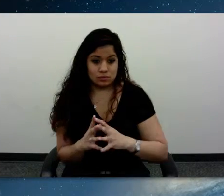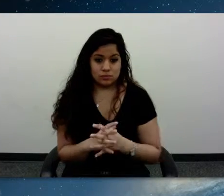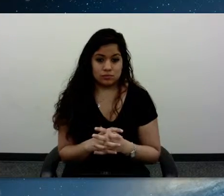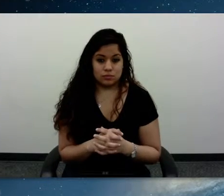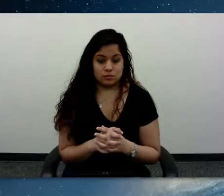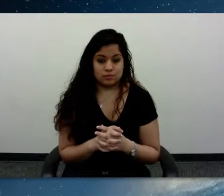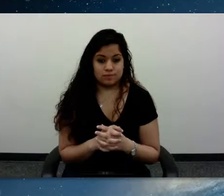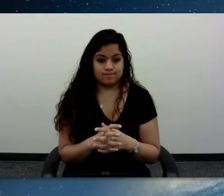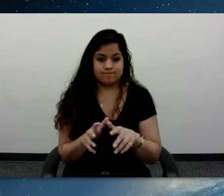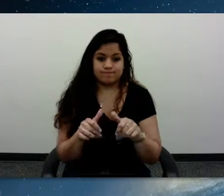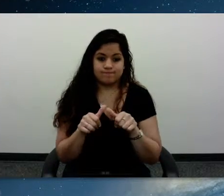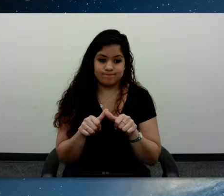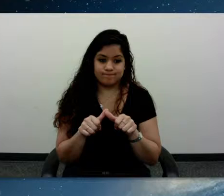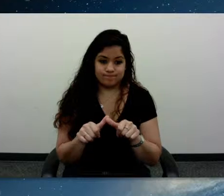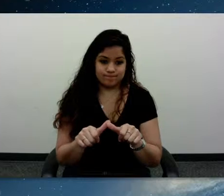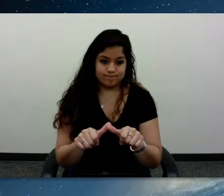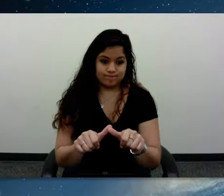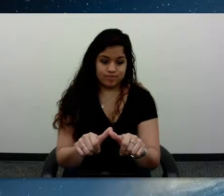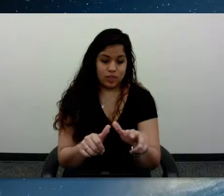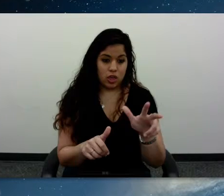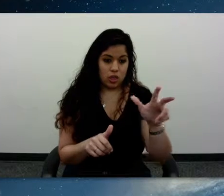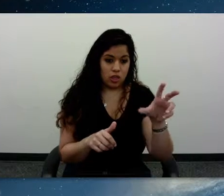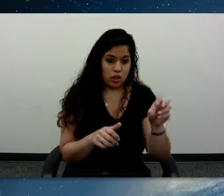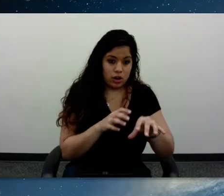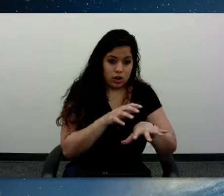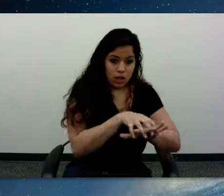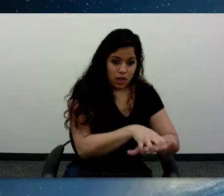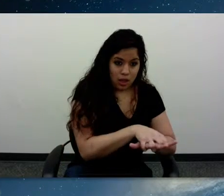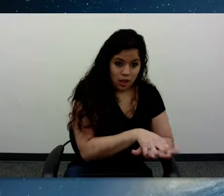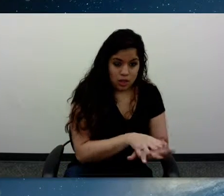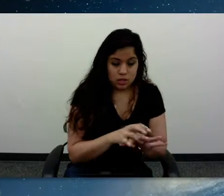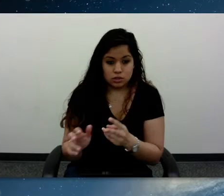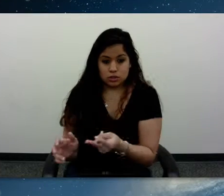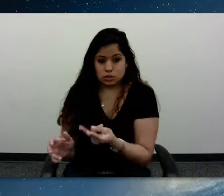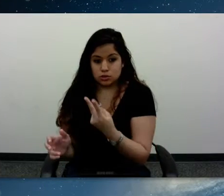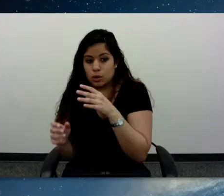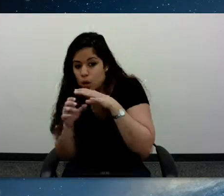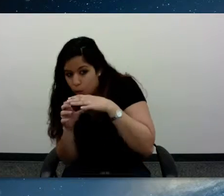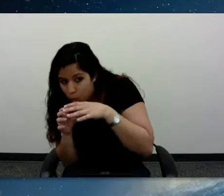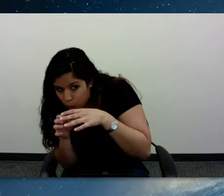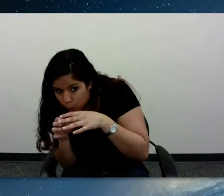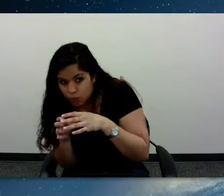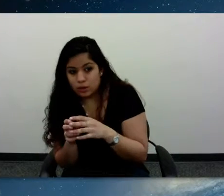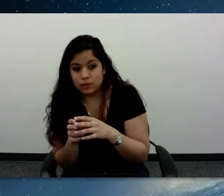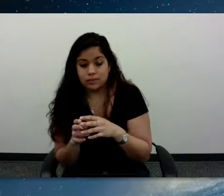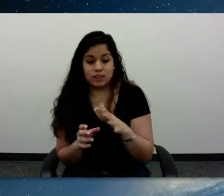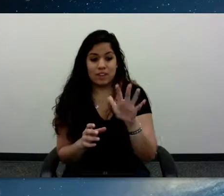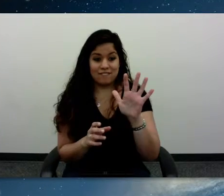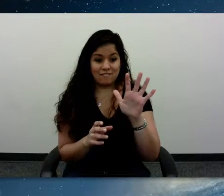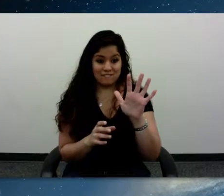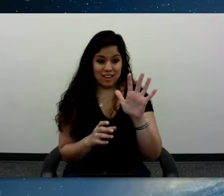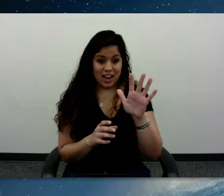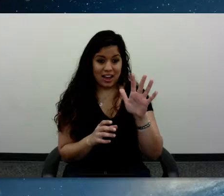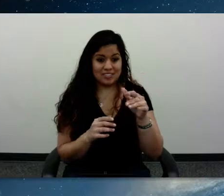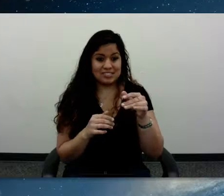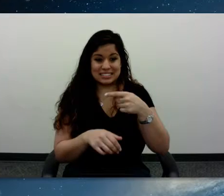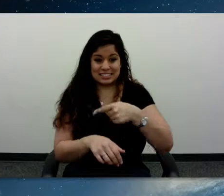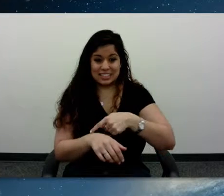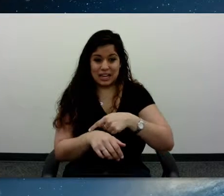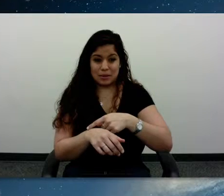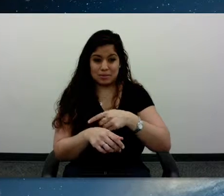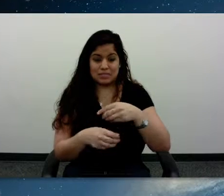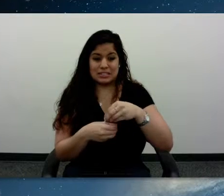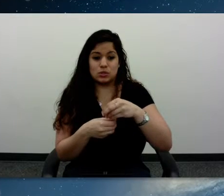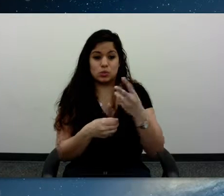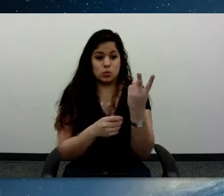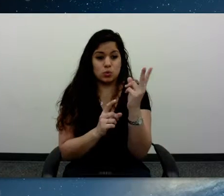And you're going to continue that cycle of 30 to 2, 30 to 2. You can do 5 cycles in 2 minutes, okay? But